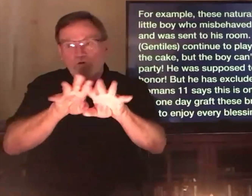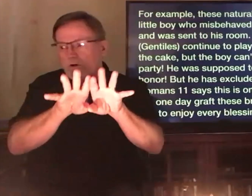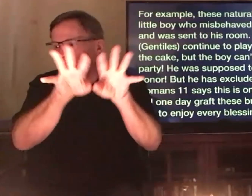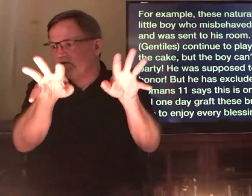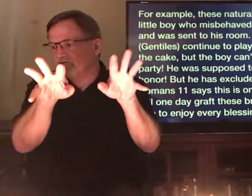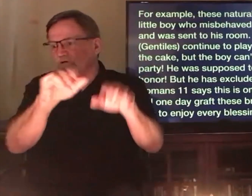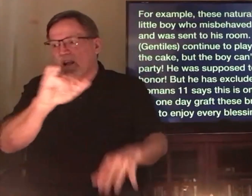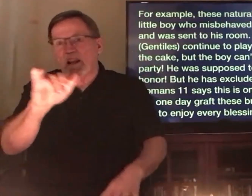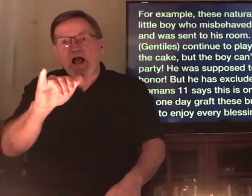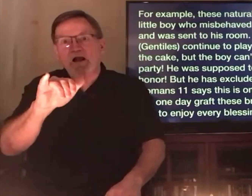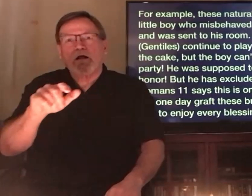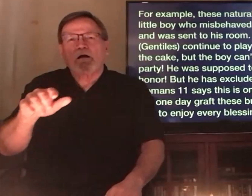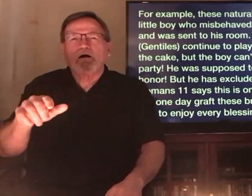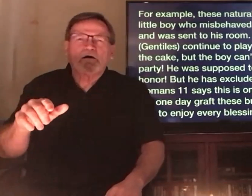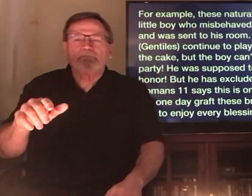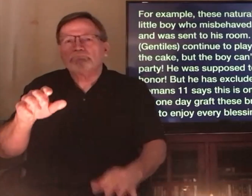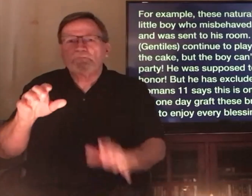broken off because unbelief.